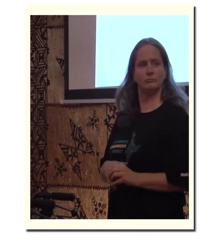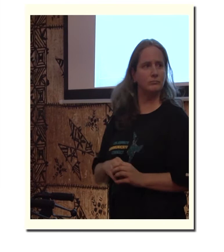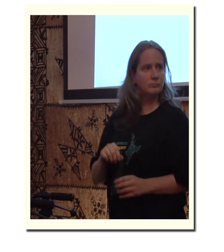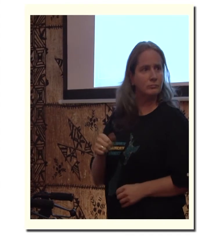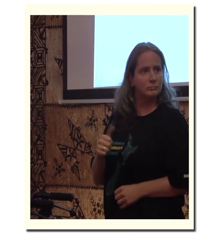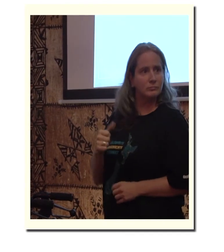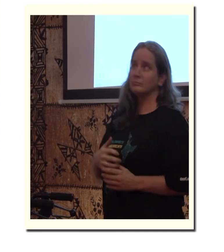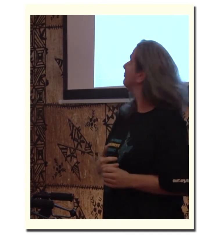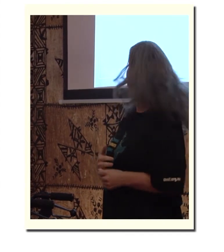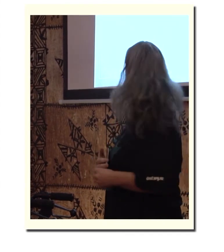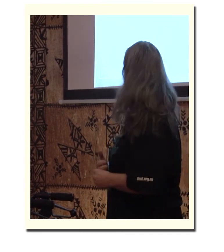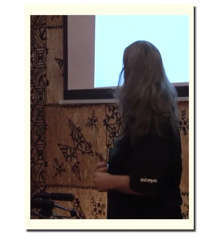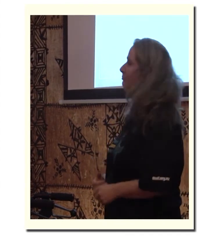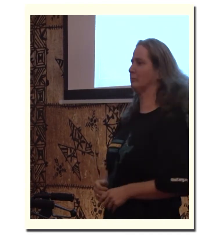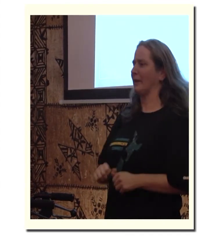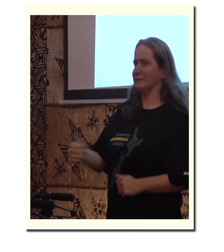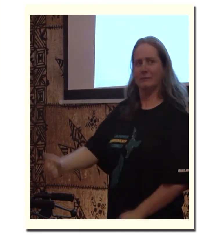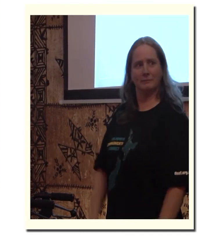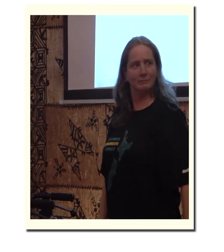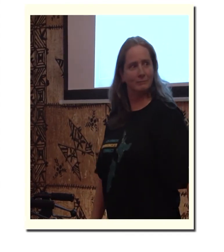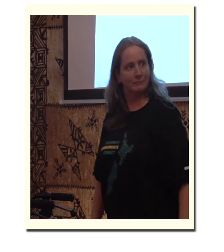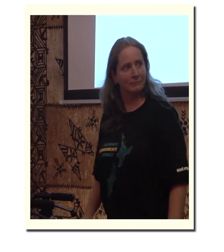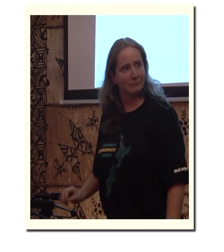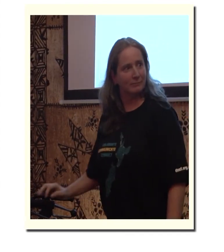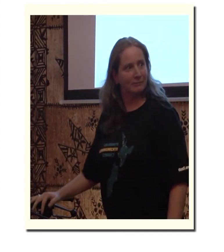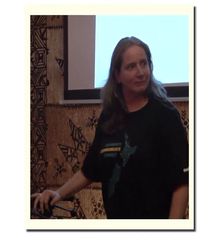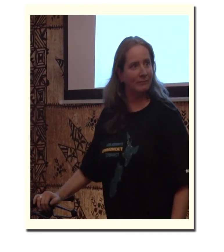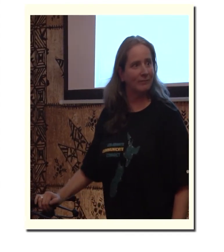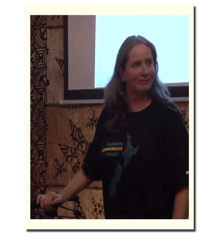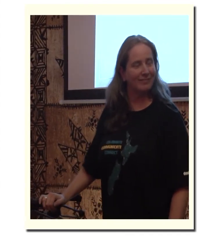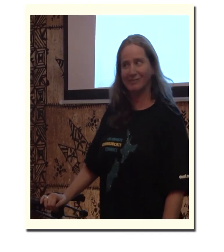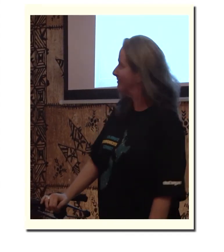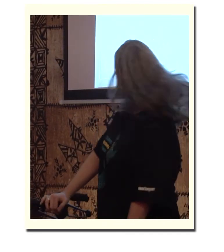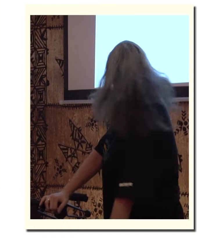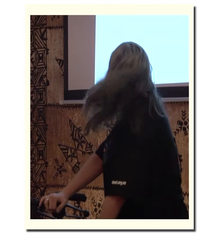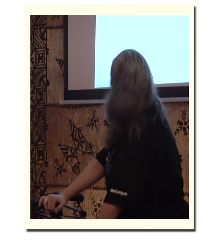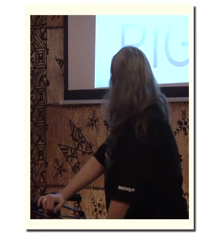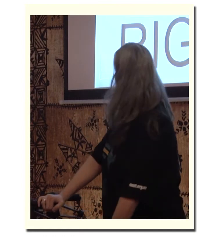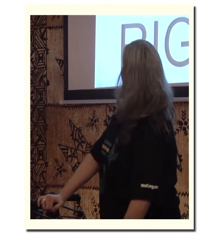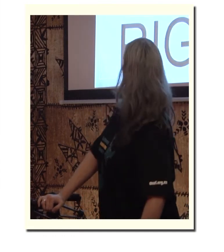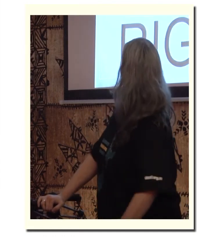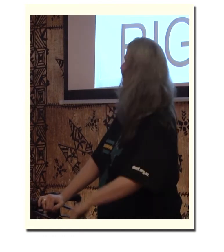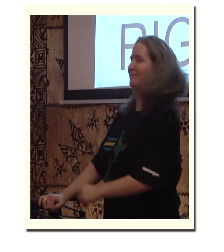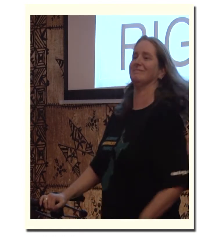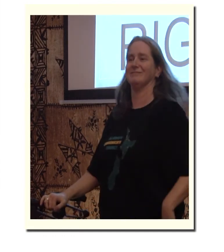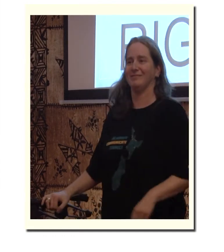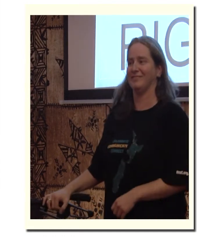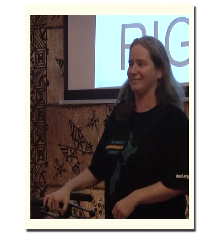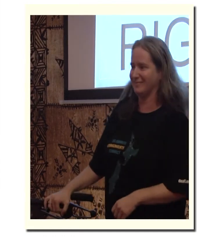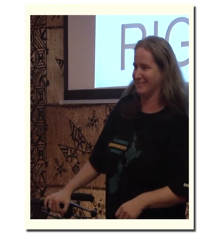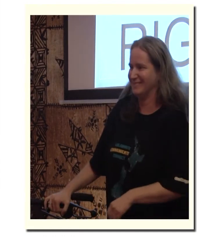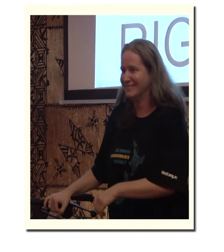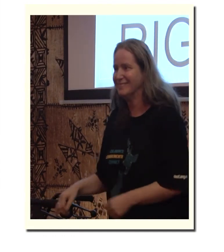Okay, let's go. I mean, let's go now, as in next. Okay,